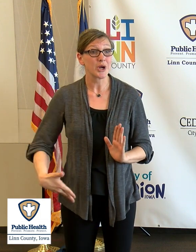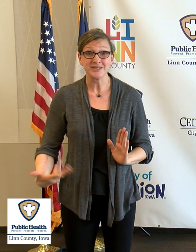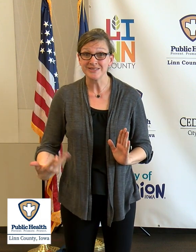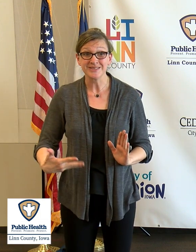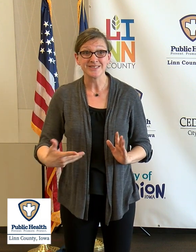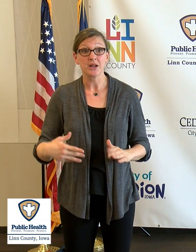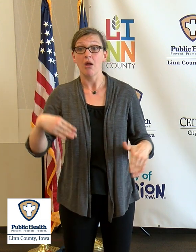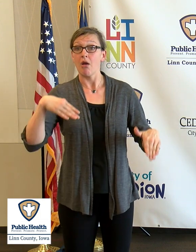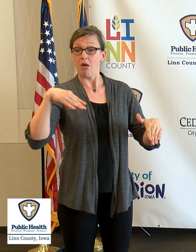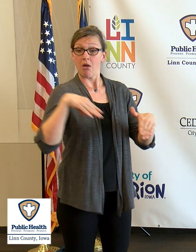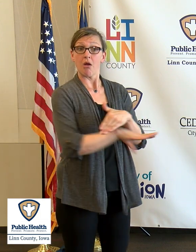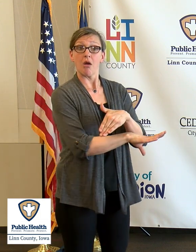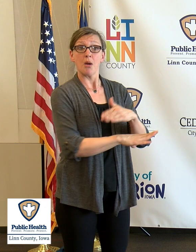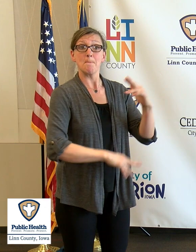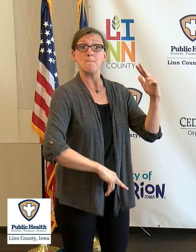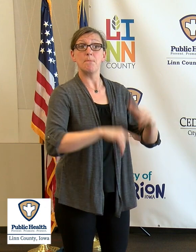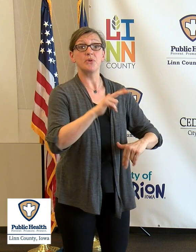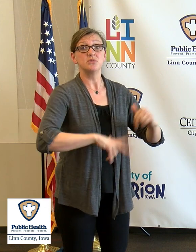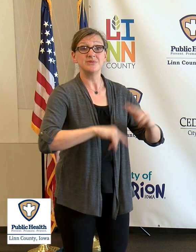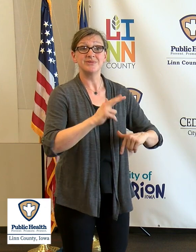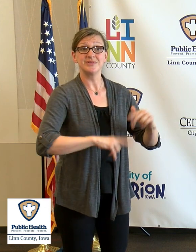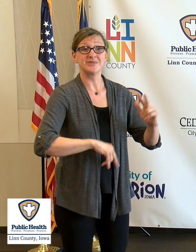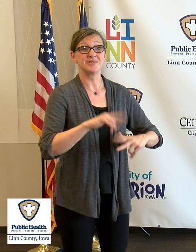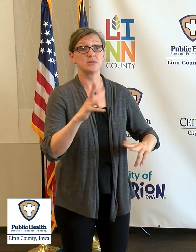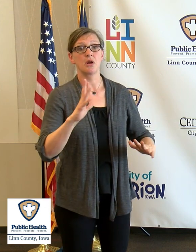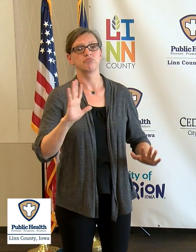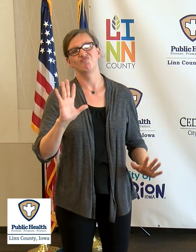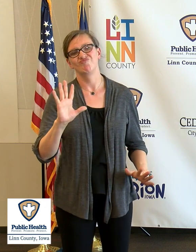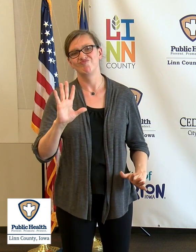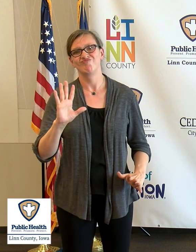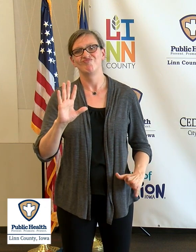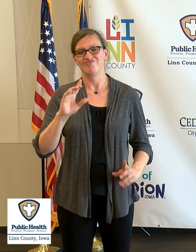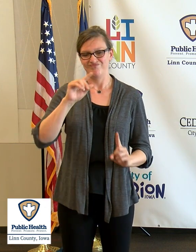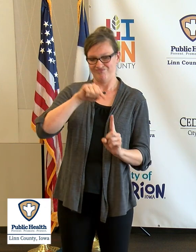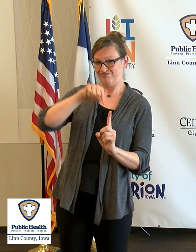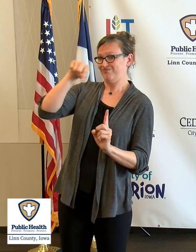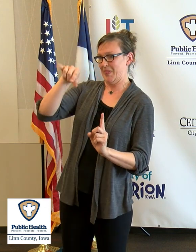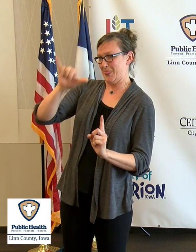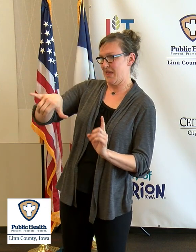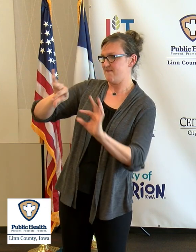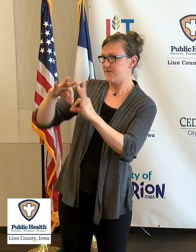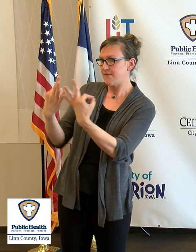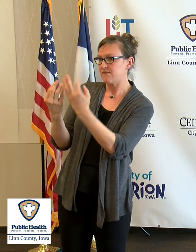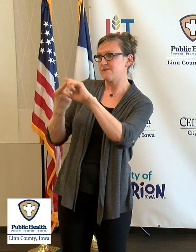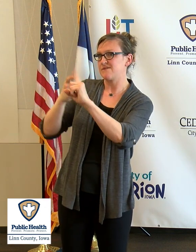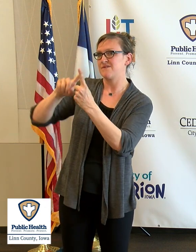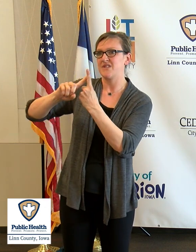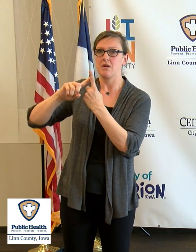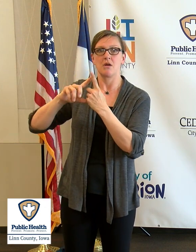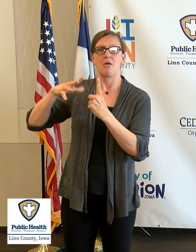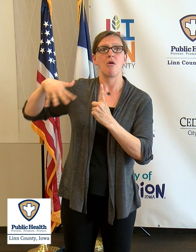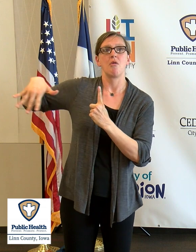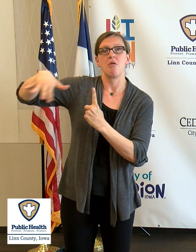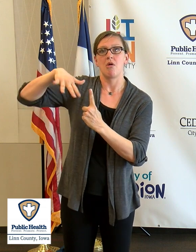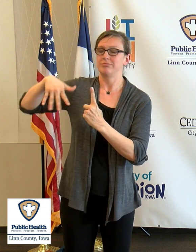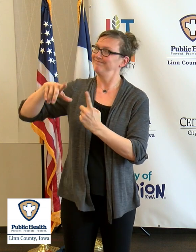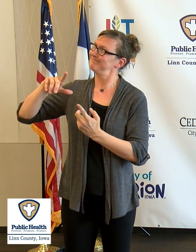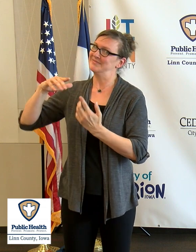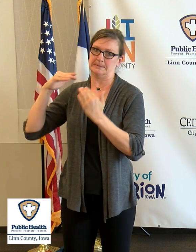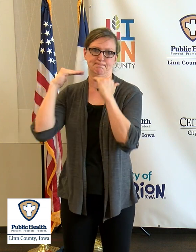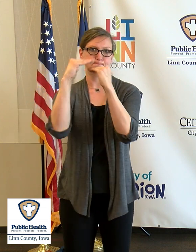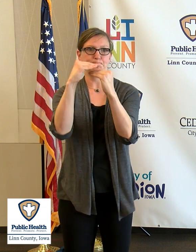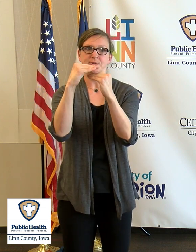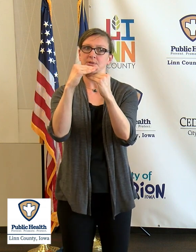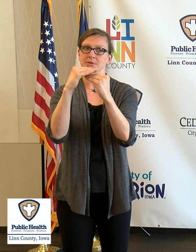friends, or others that are entering long-term care facilities and group homes. Every